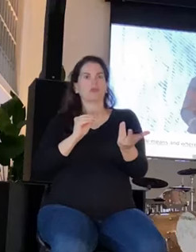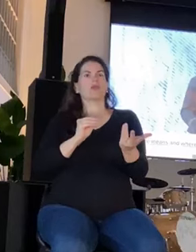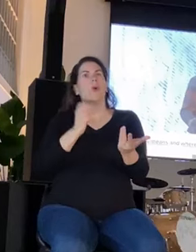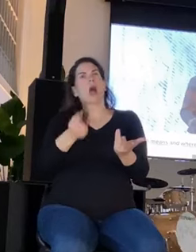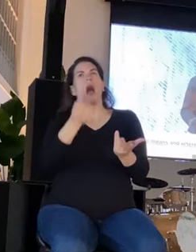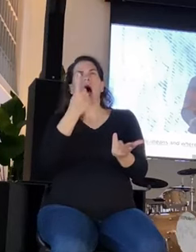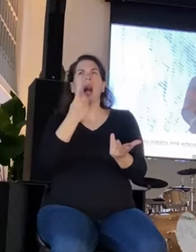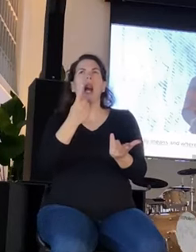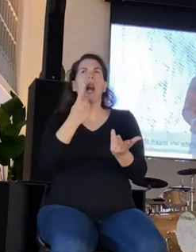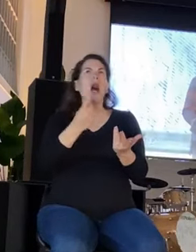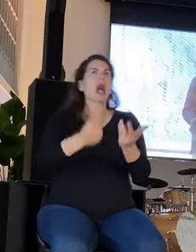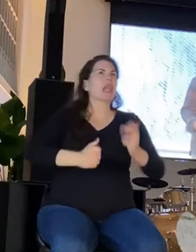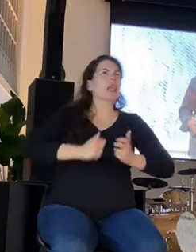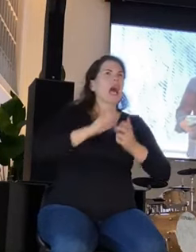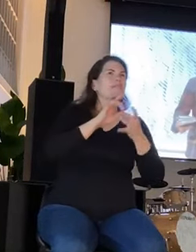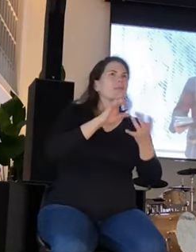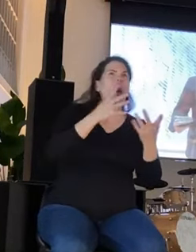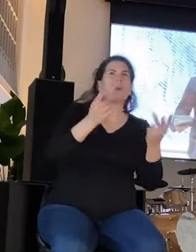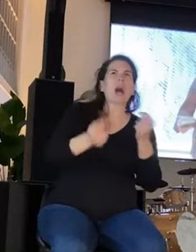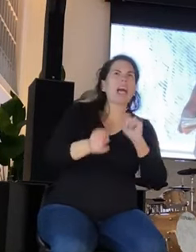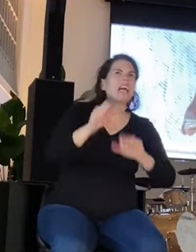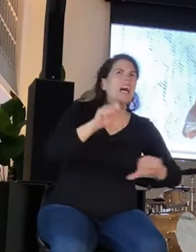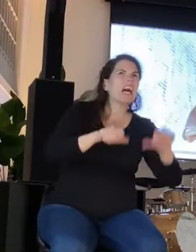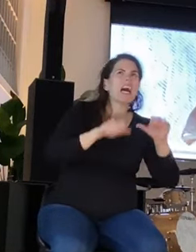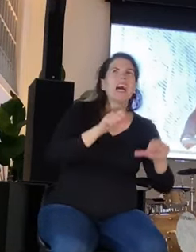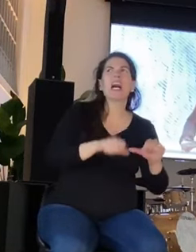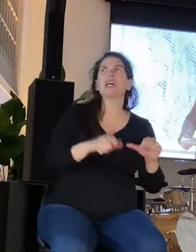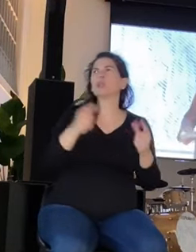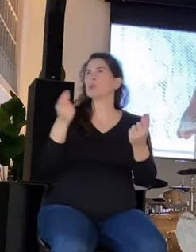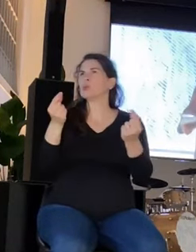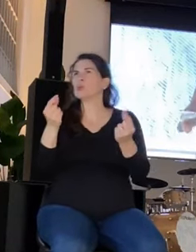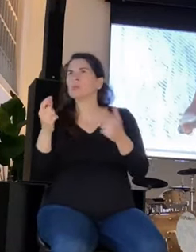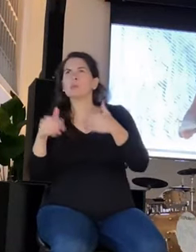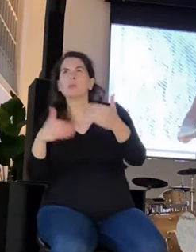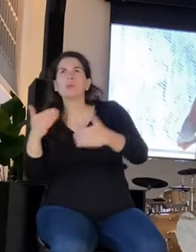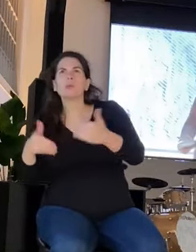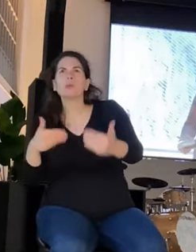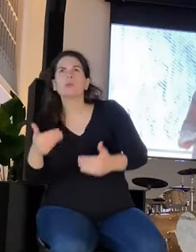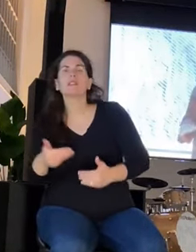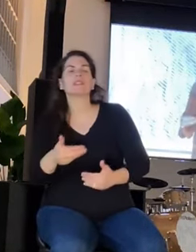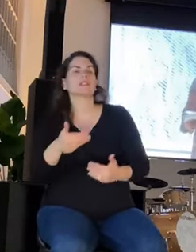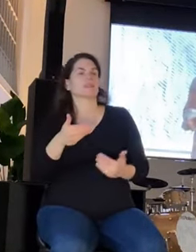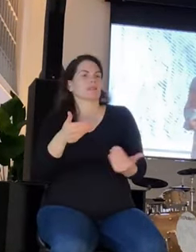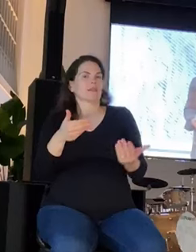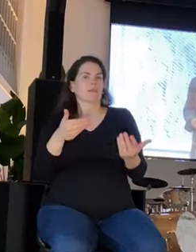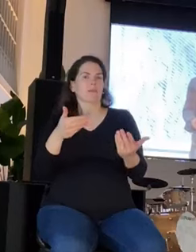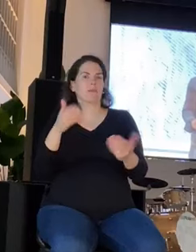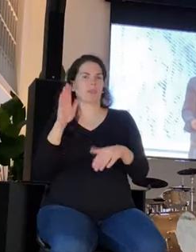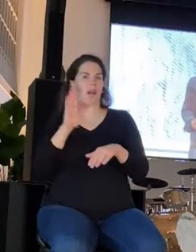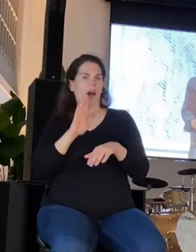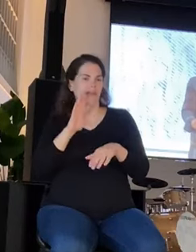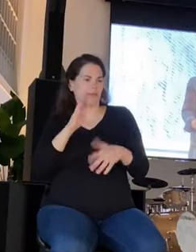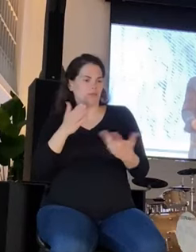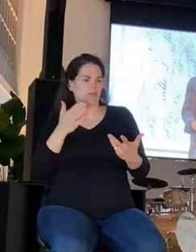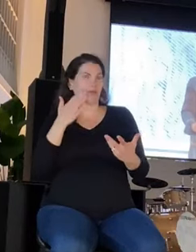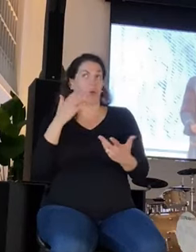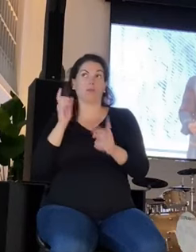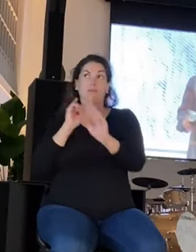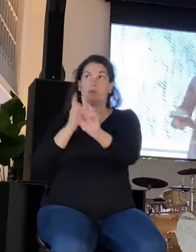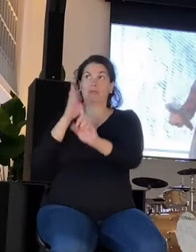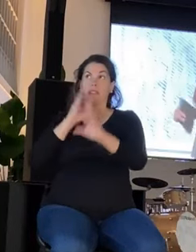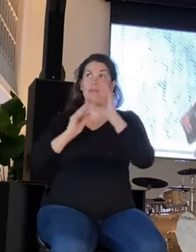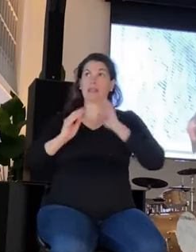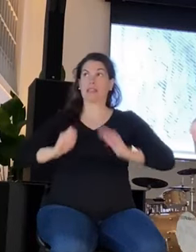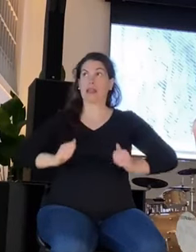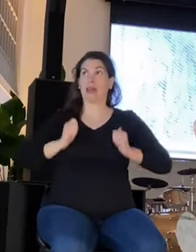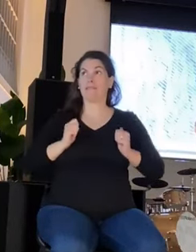what life is all about and where it's going and where it's heading and how we can be on the pathway that actually leads to life.